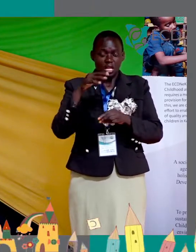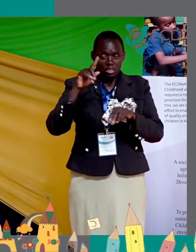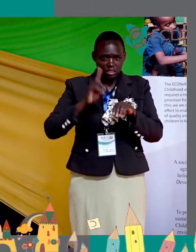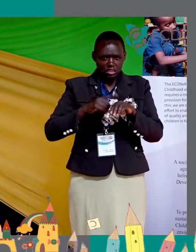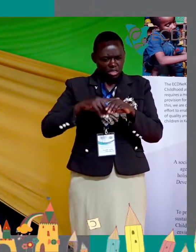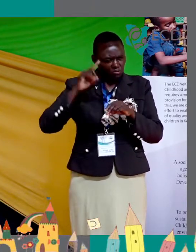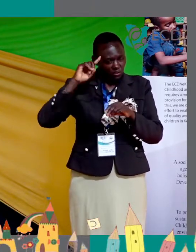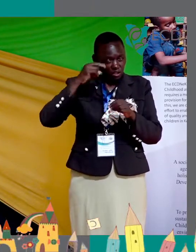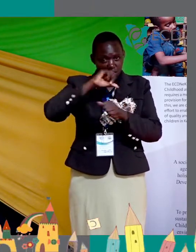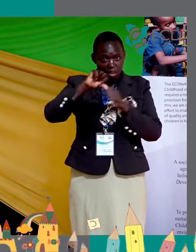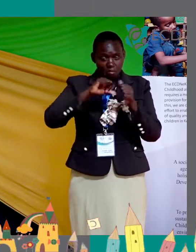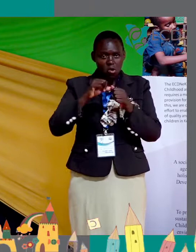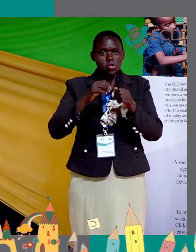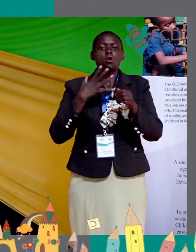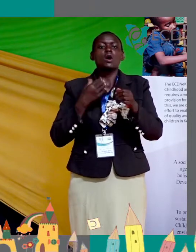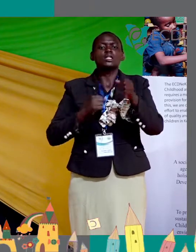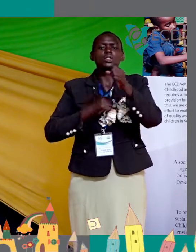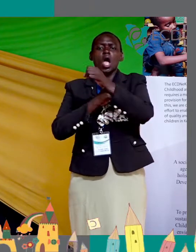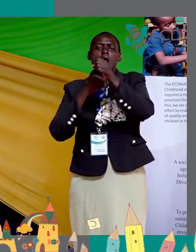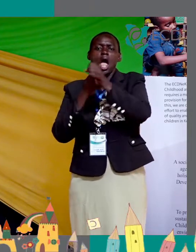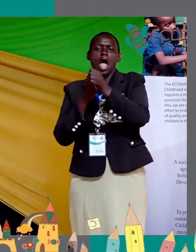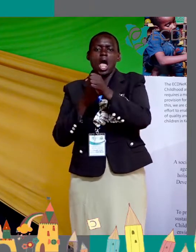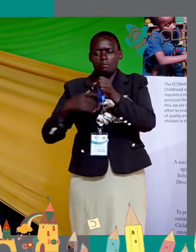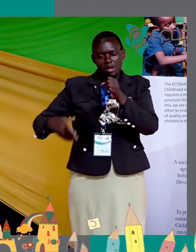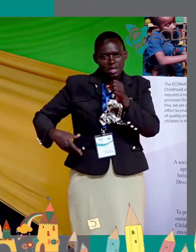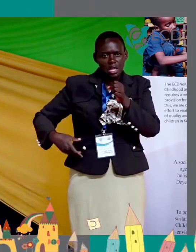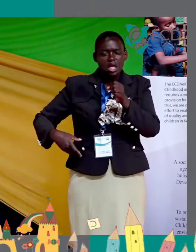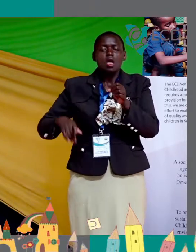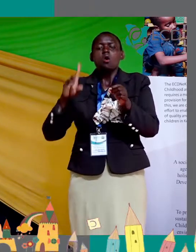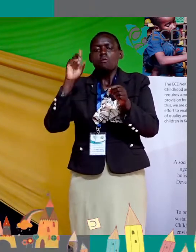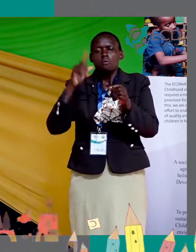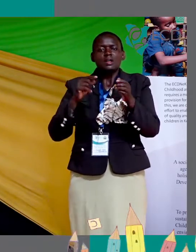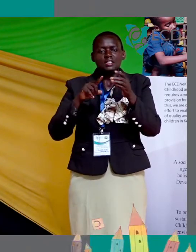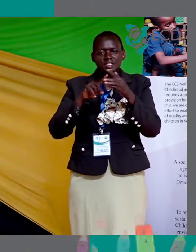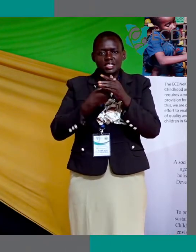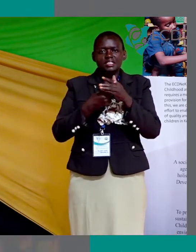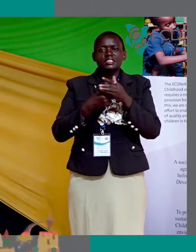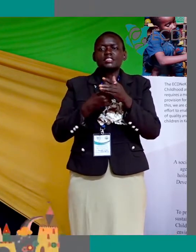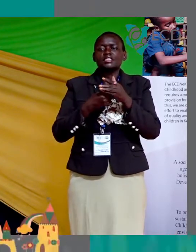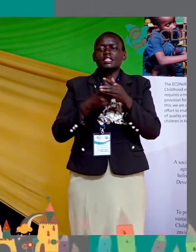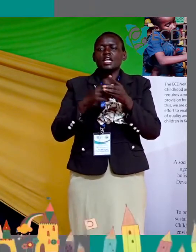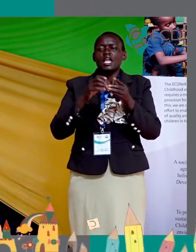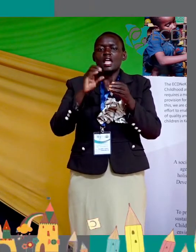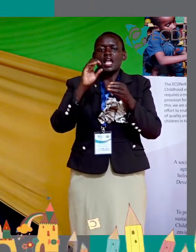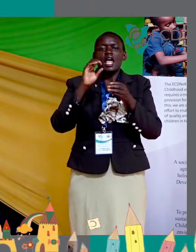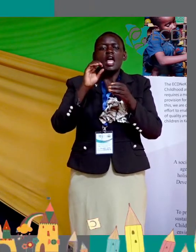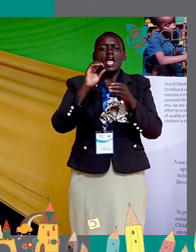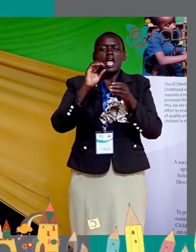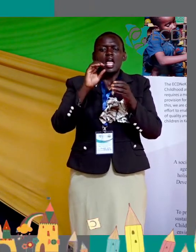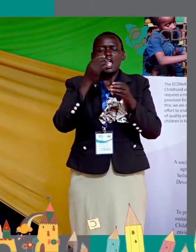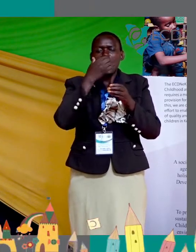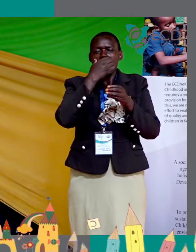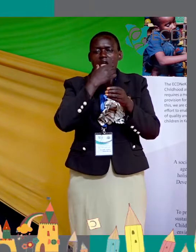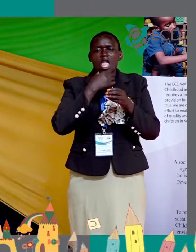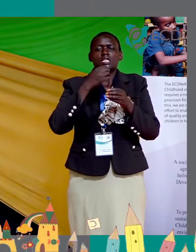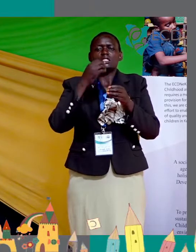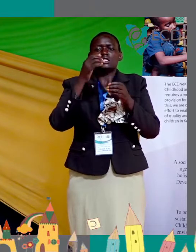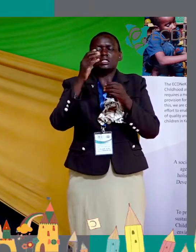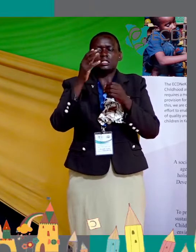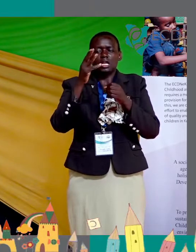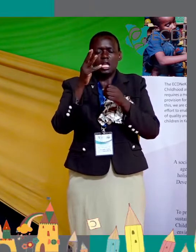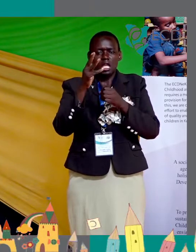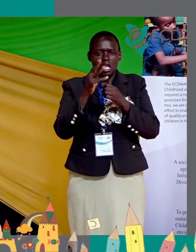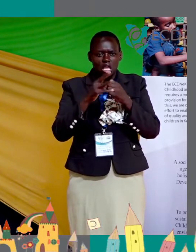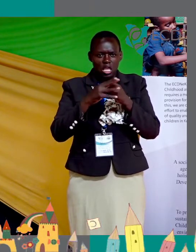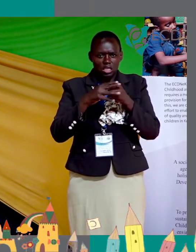think about wanting to help the adolescent, we must start at age 8. It is nurturing care, taking